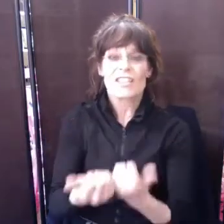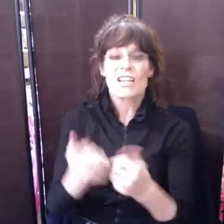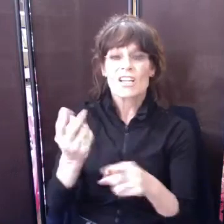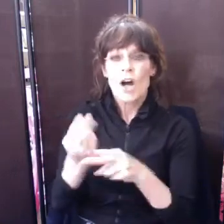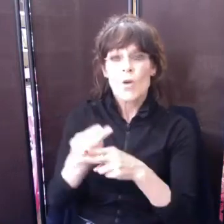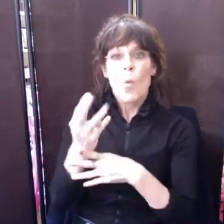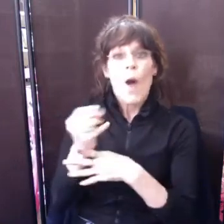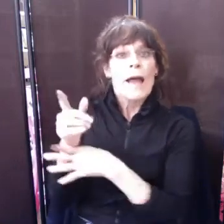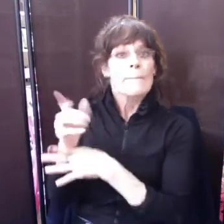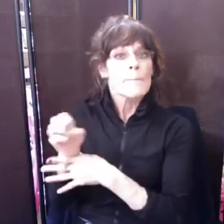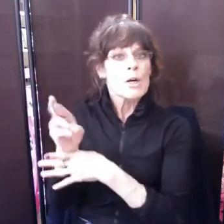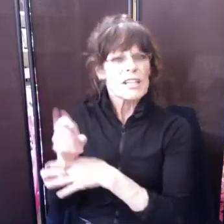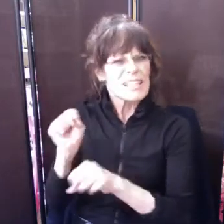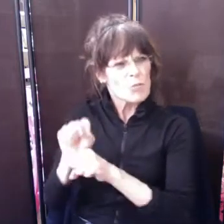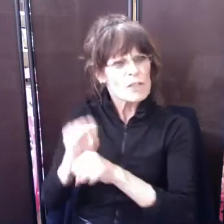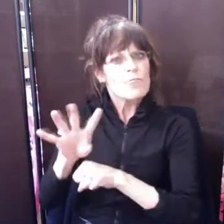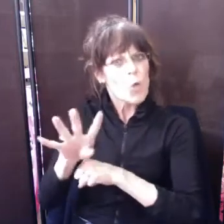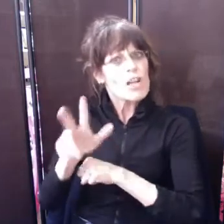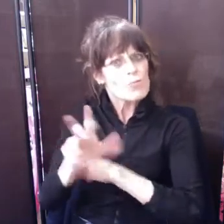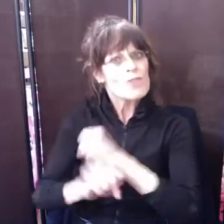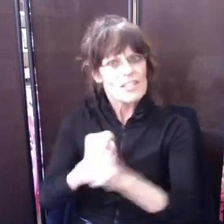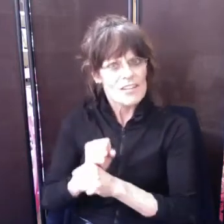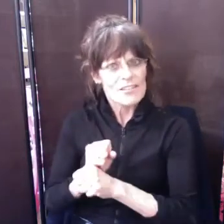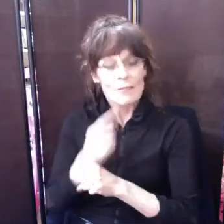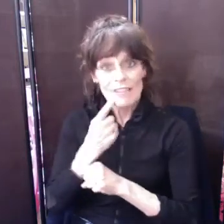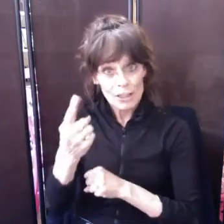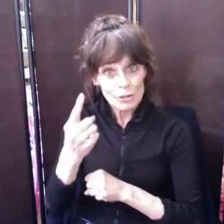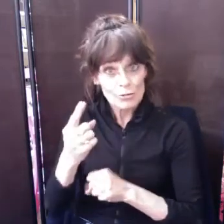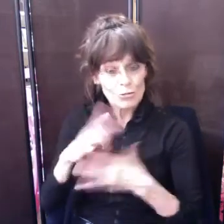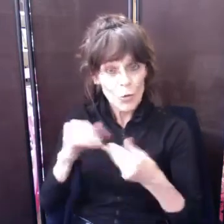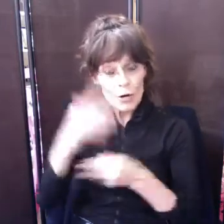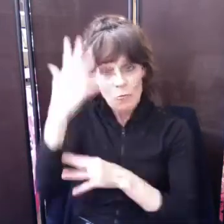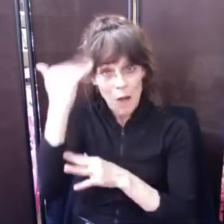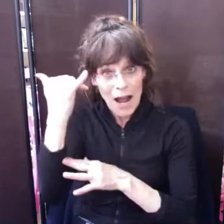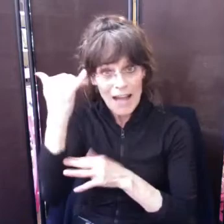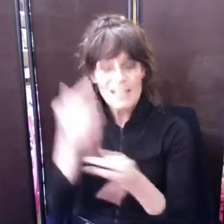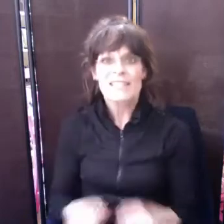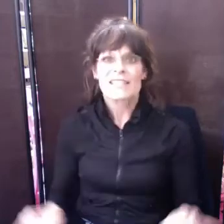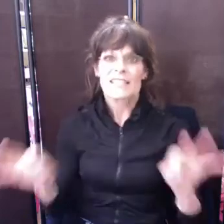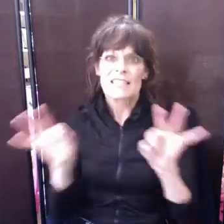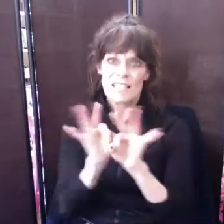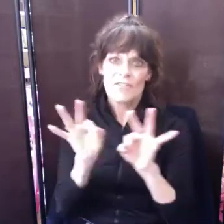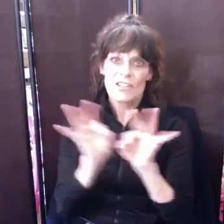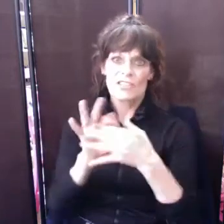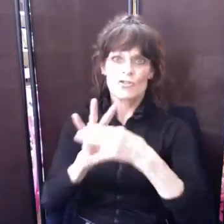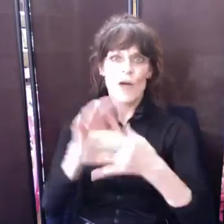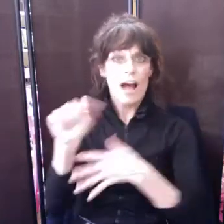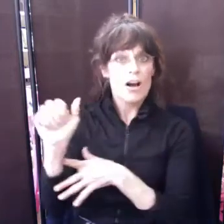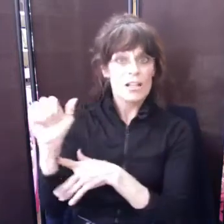worked for the next 43 years. And I'm only telling you this story because the significance to Alcoholics Anonymous, to those of us